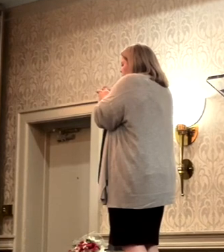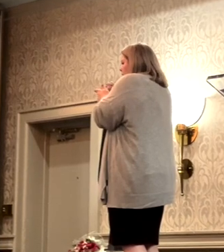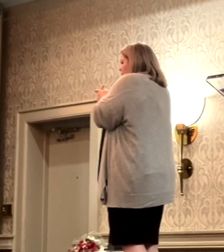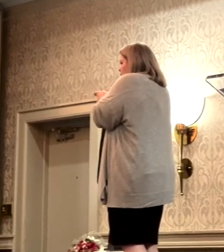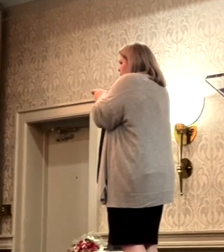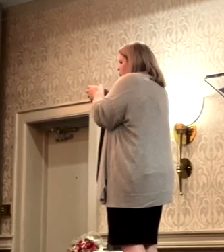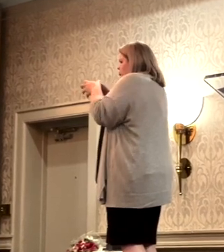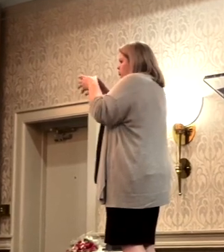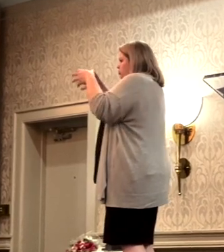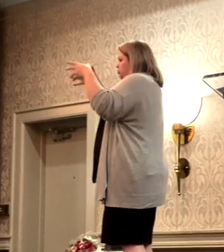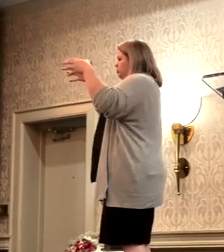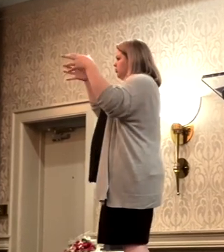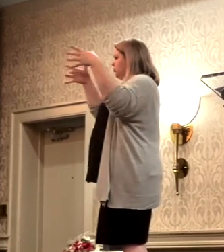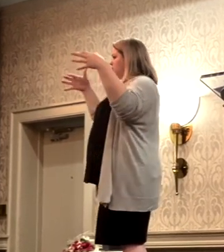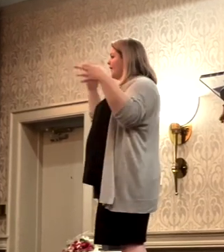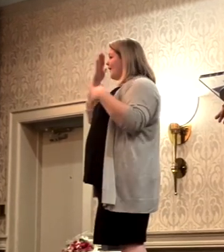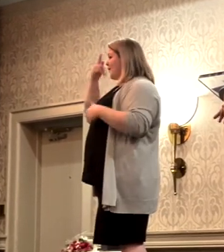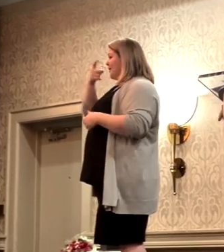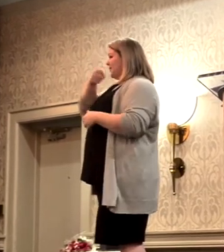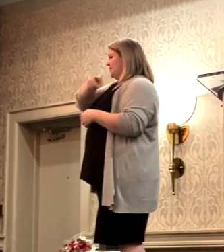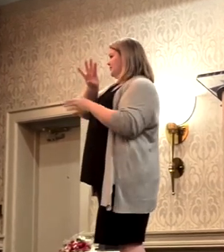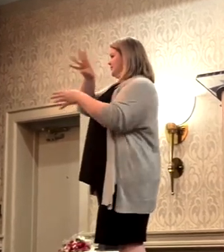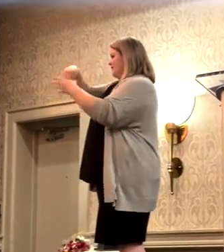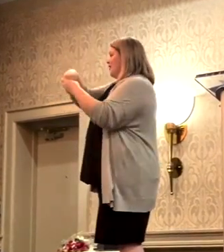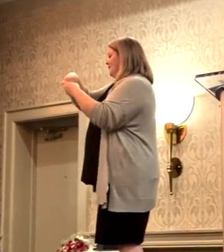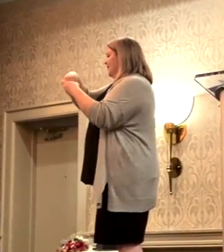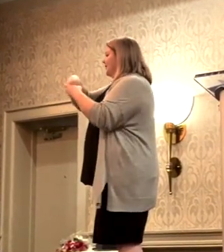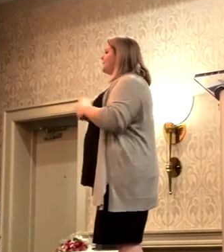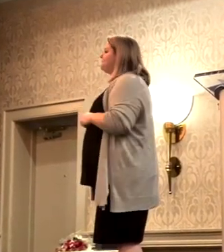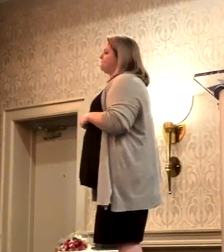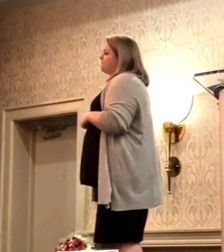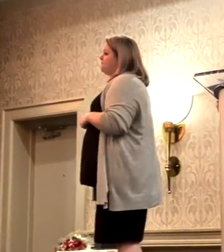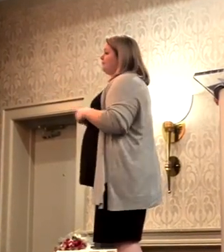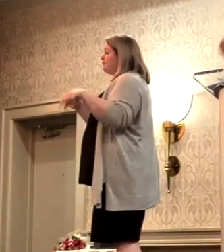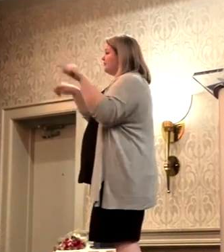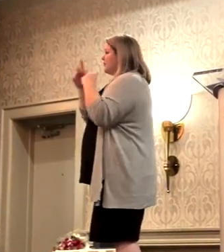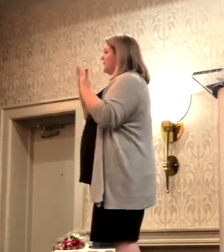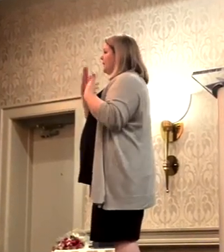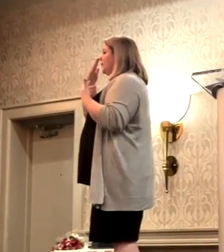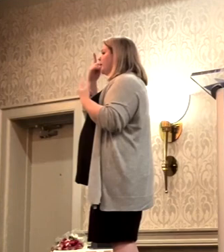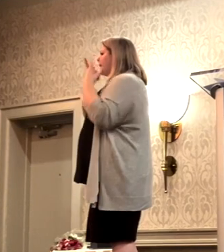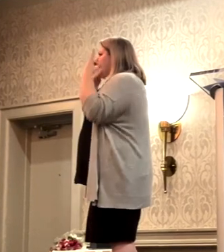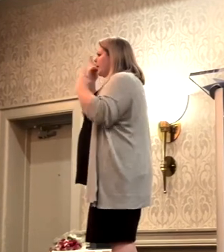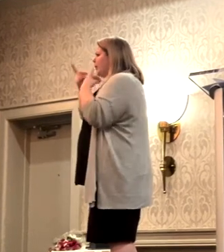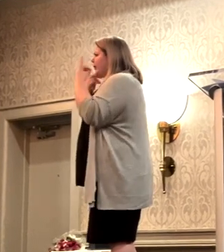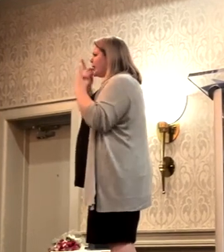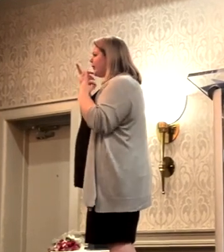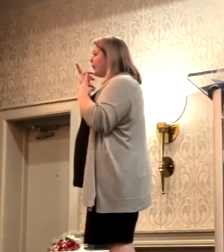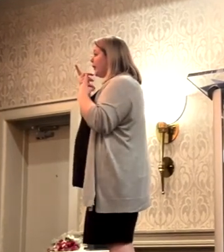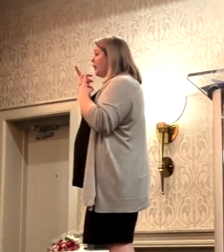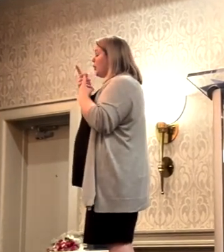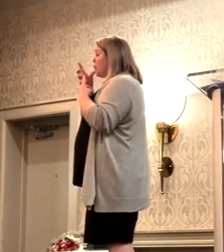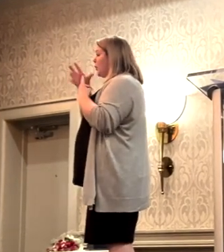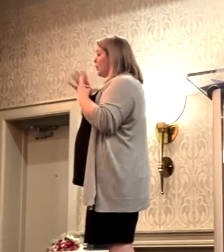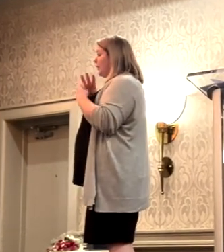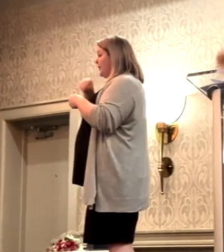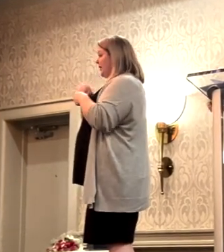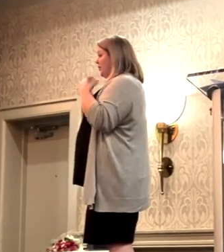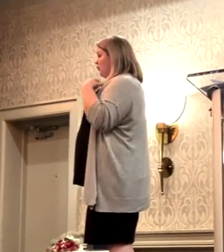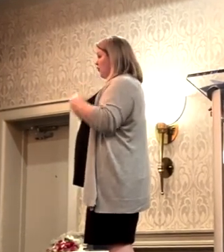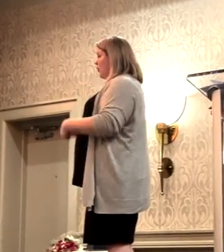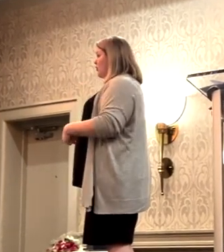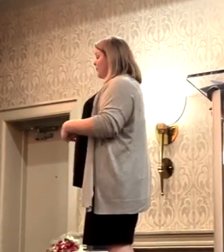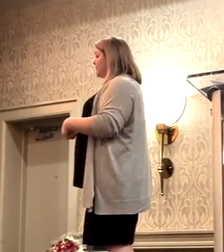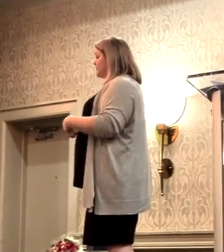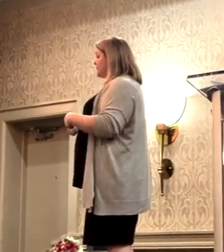small measure because of her engagement with it. And for those of you who are wondering whether the Women in Robes legend is